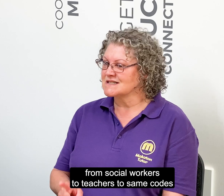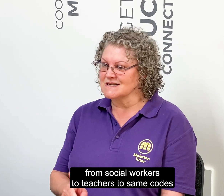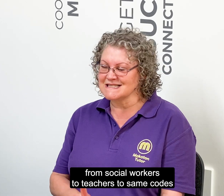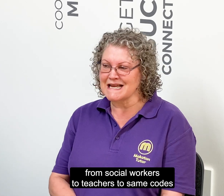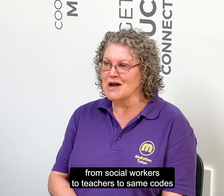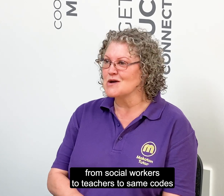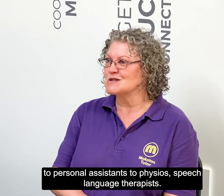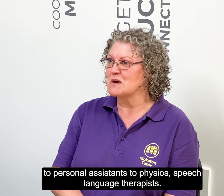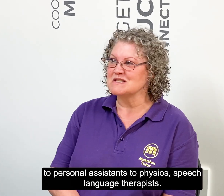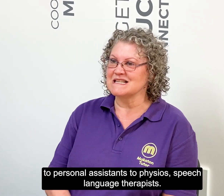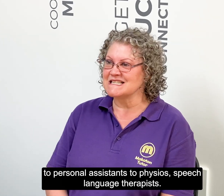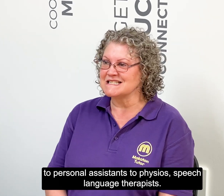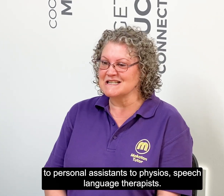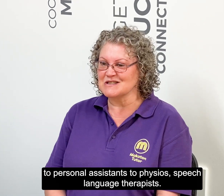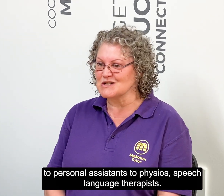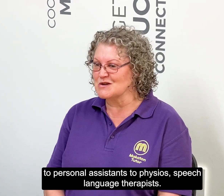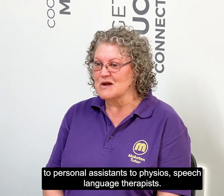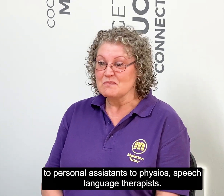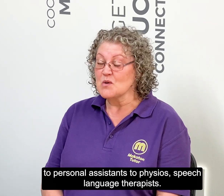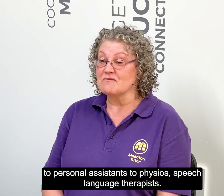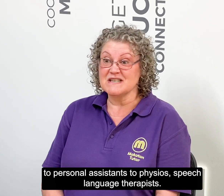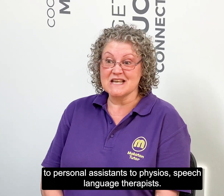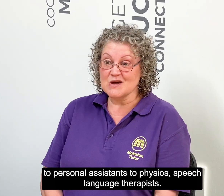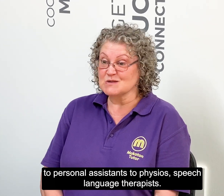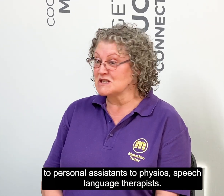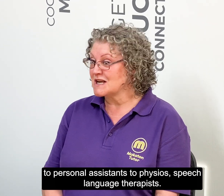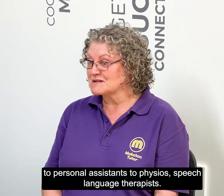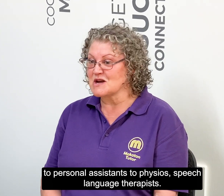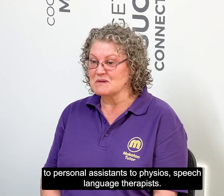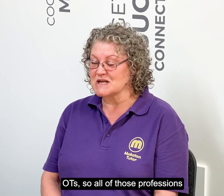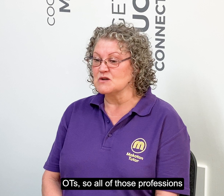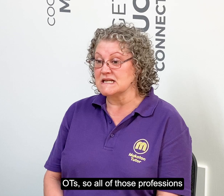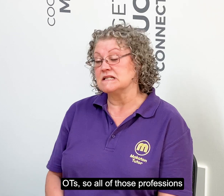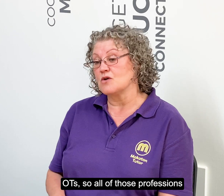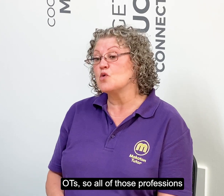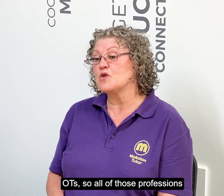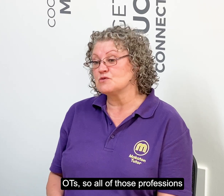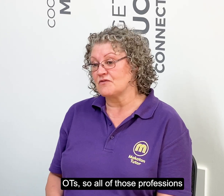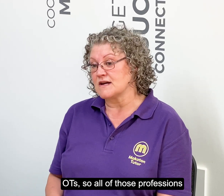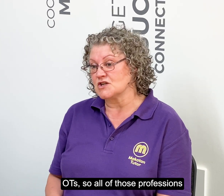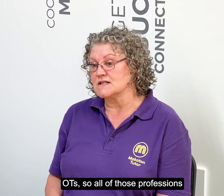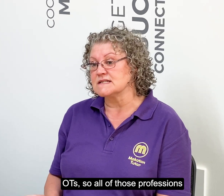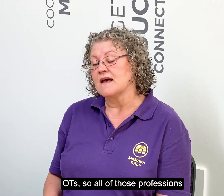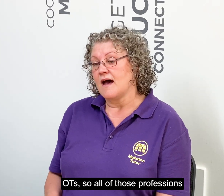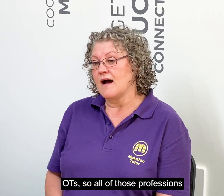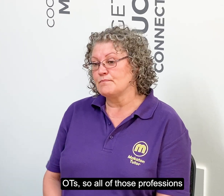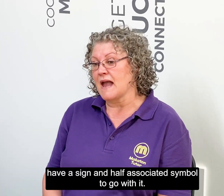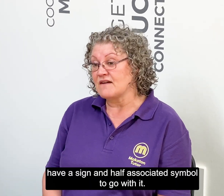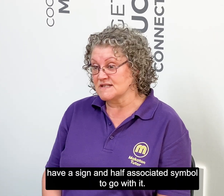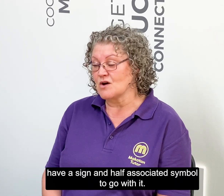to Senkos to personal assistants to physios, speech and language therapists, OT, so all those professions have a sign